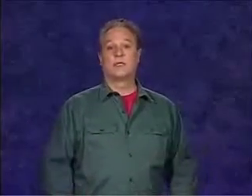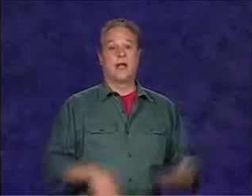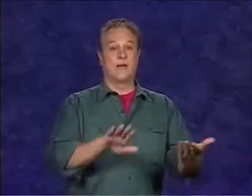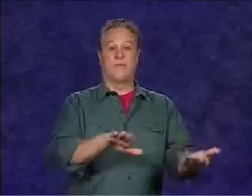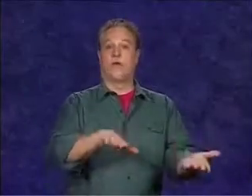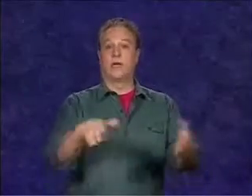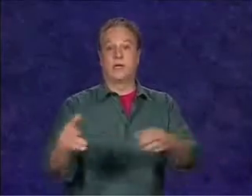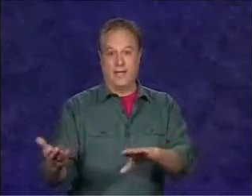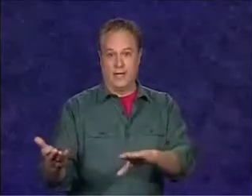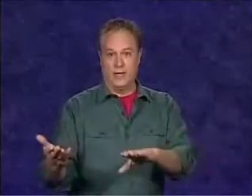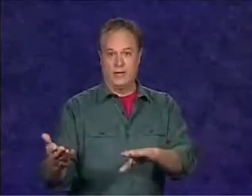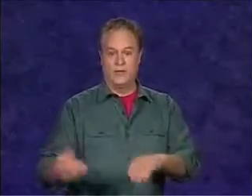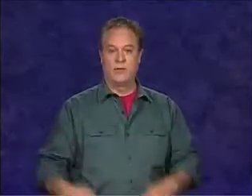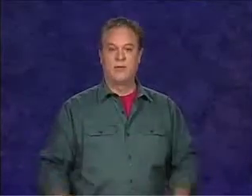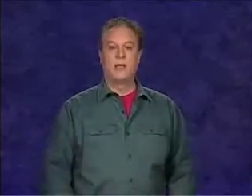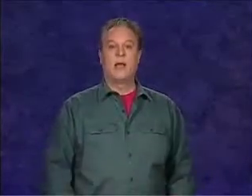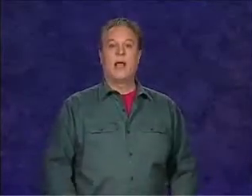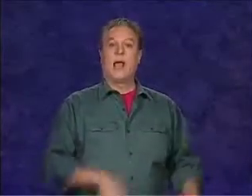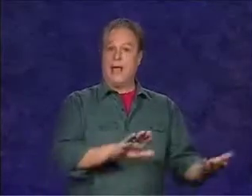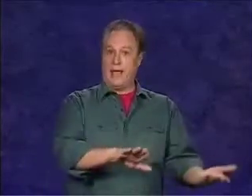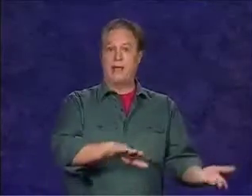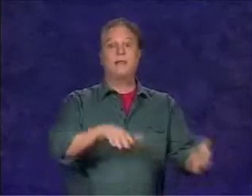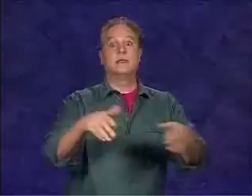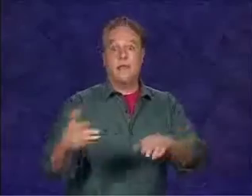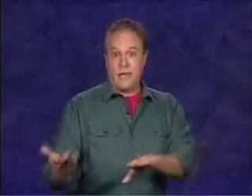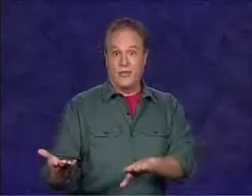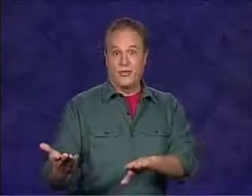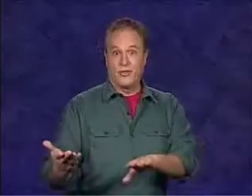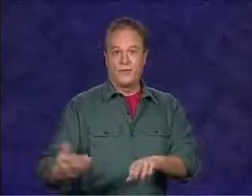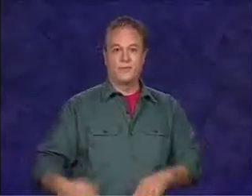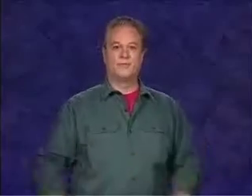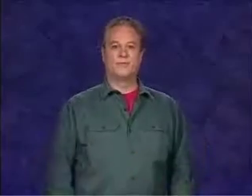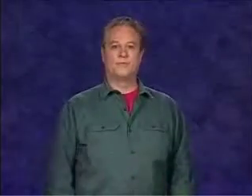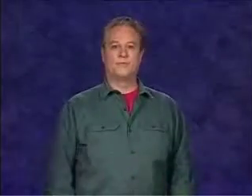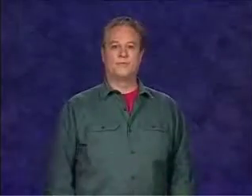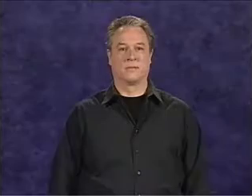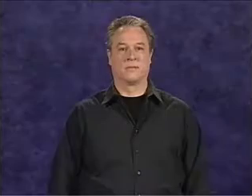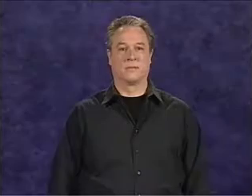sign for dead and death.